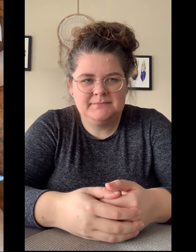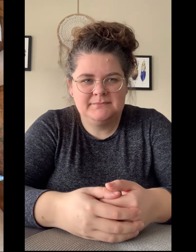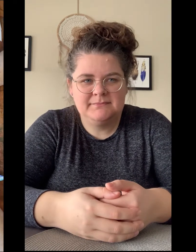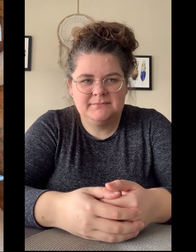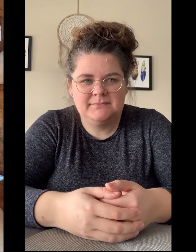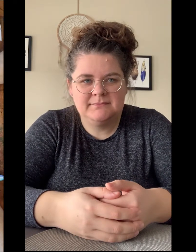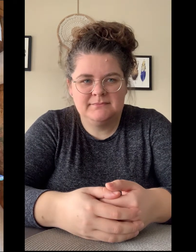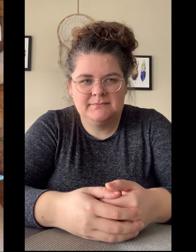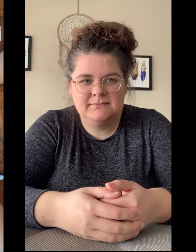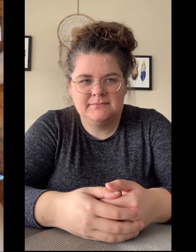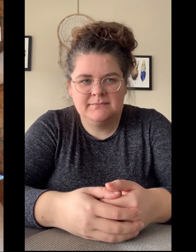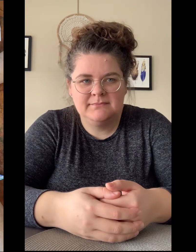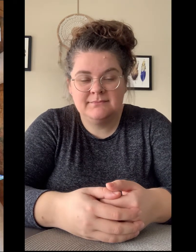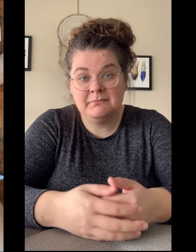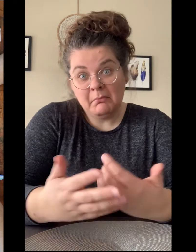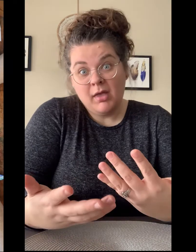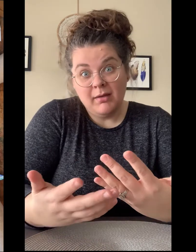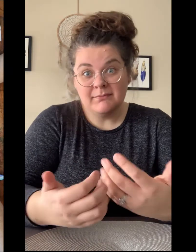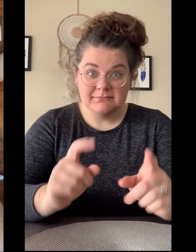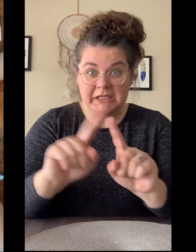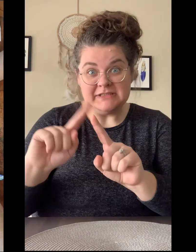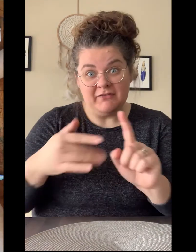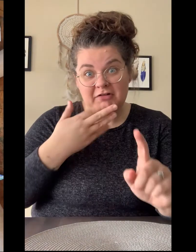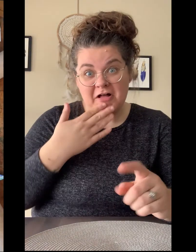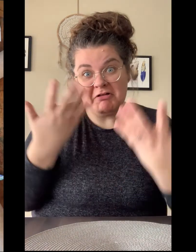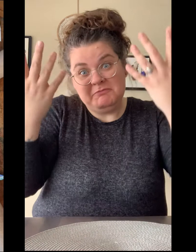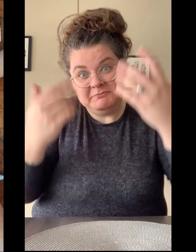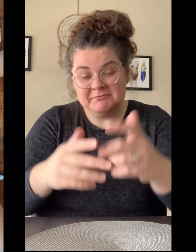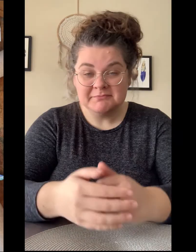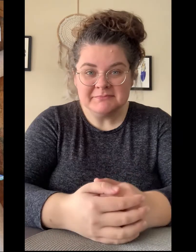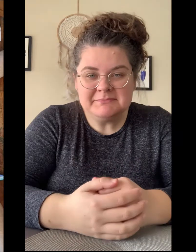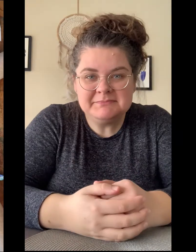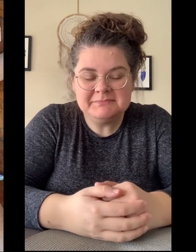Oh, it looks like it was a different color. Even better.